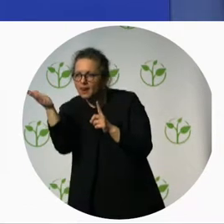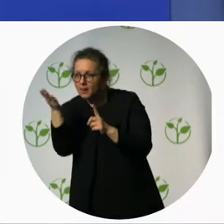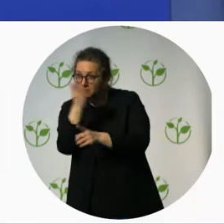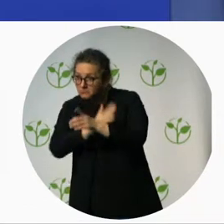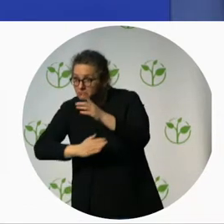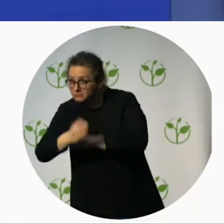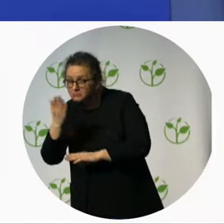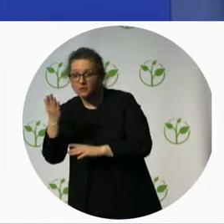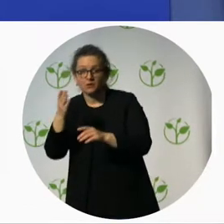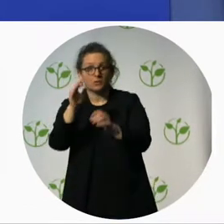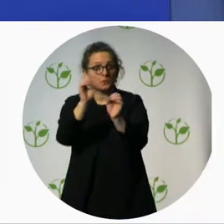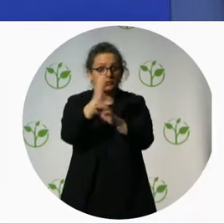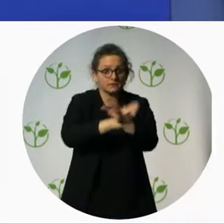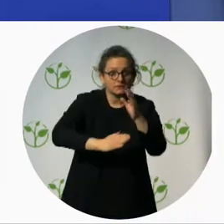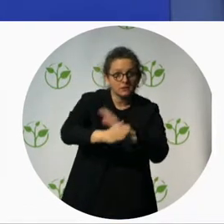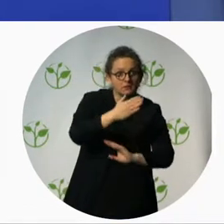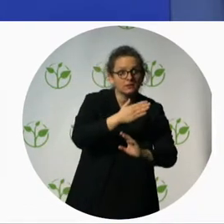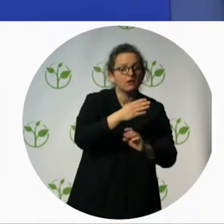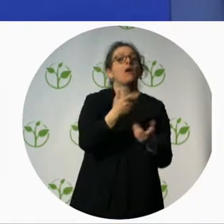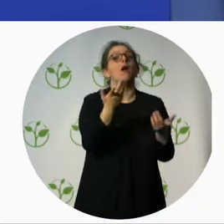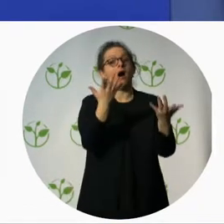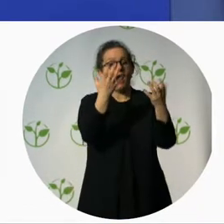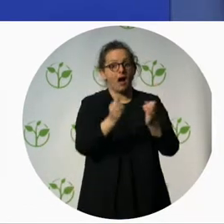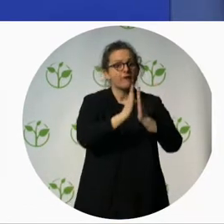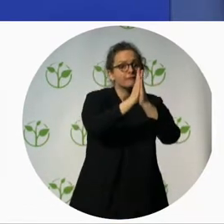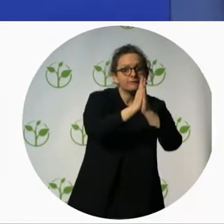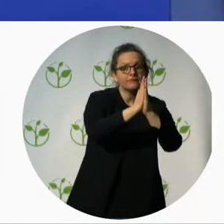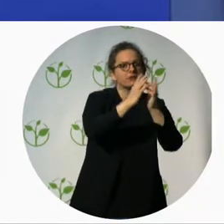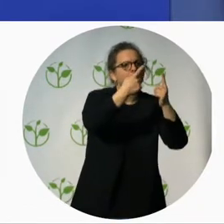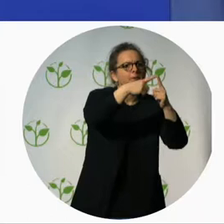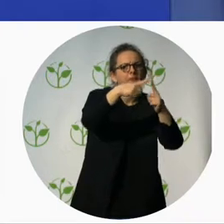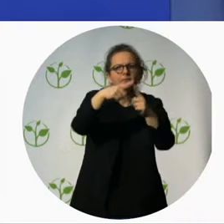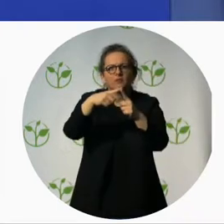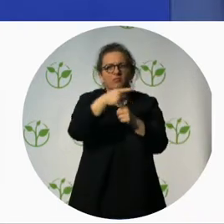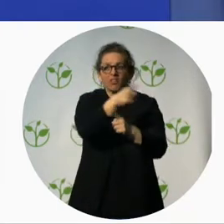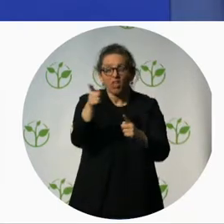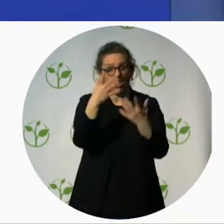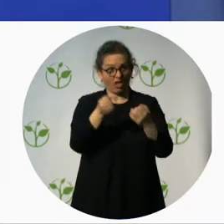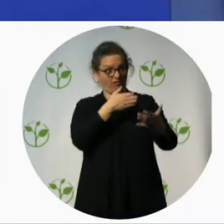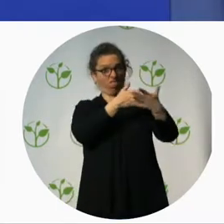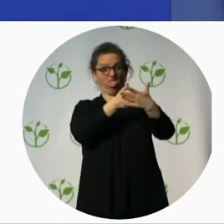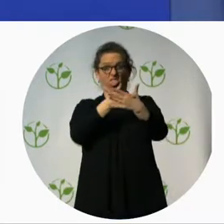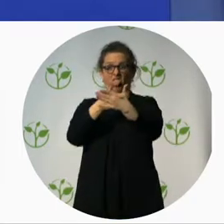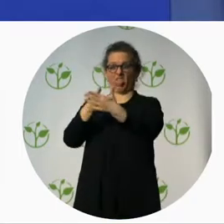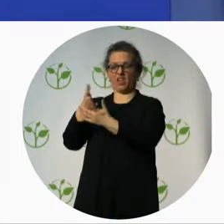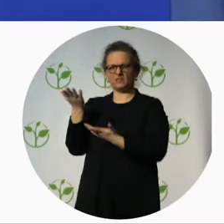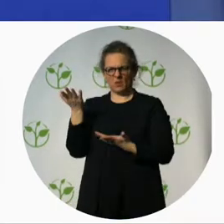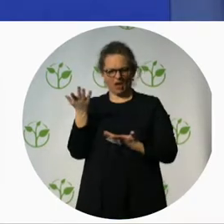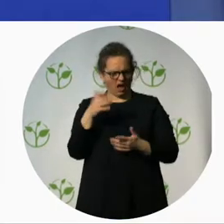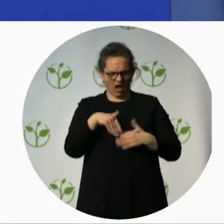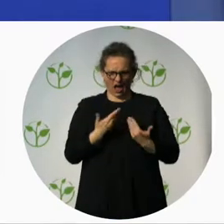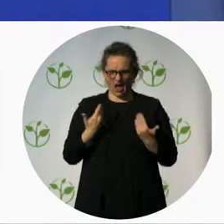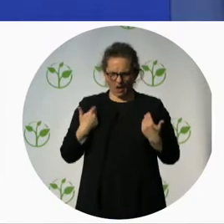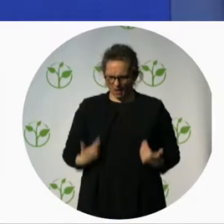religious fears. We have ignorance on the issues of disability. We have this societal fear